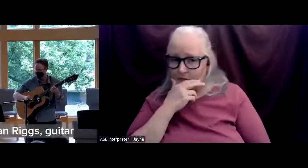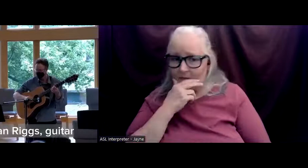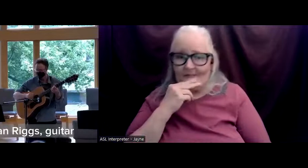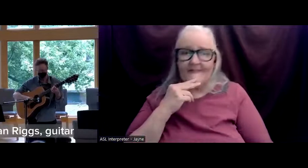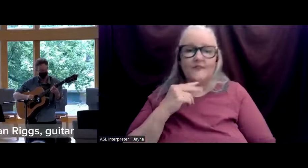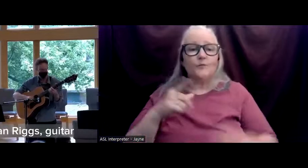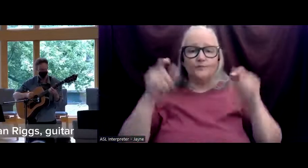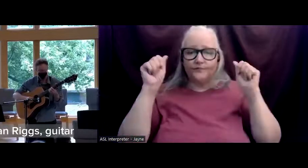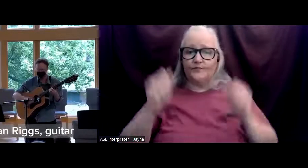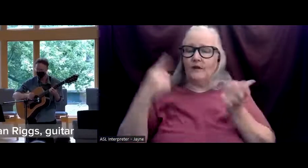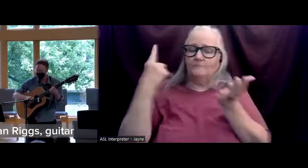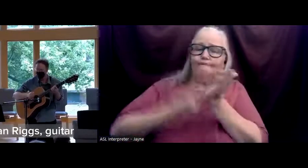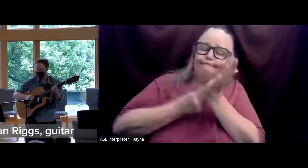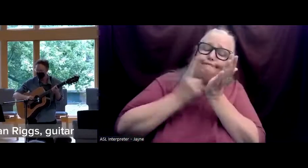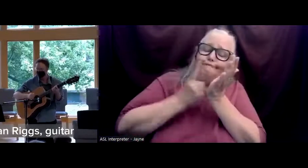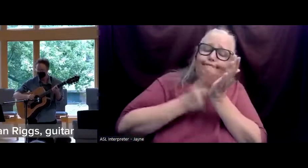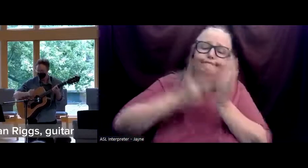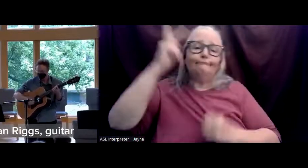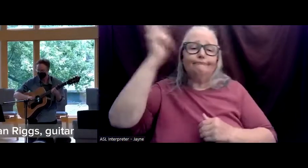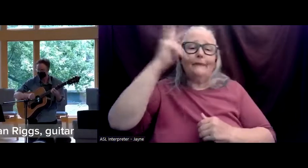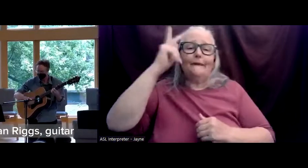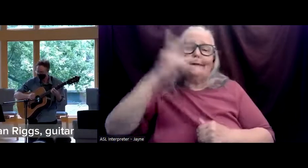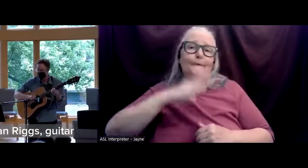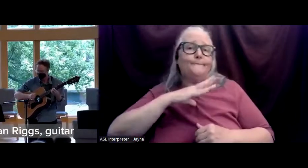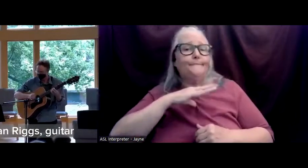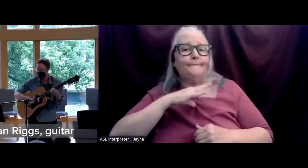You can talk a great philosophy,